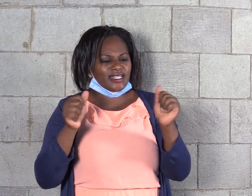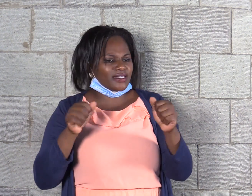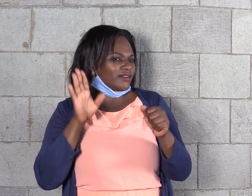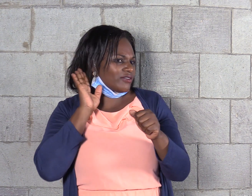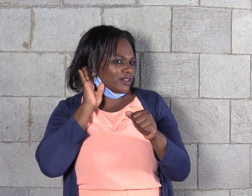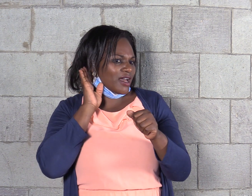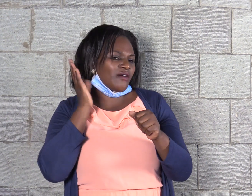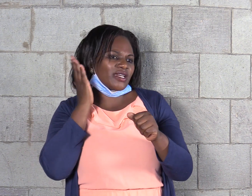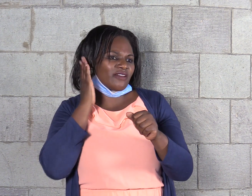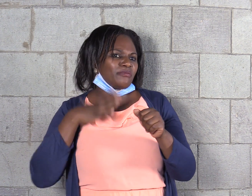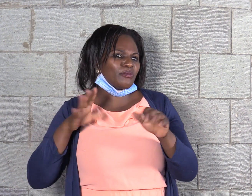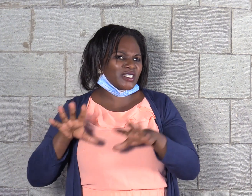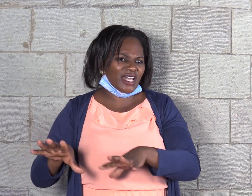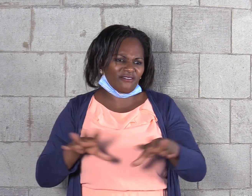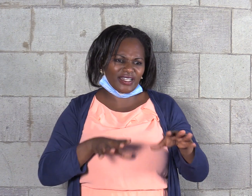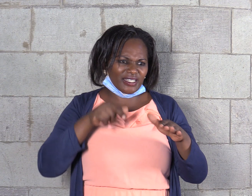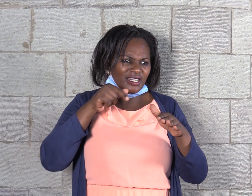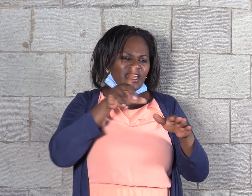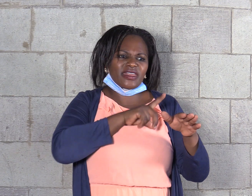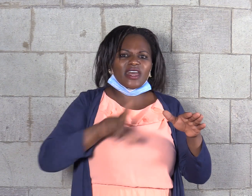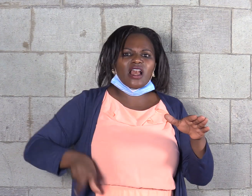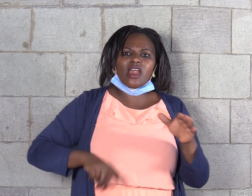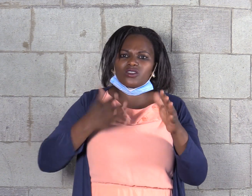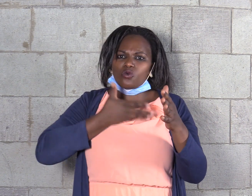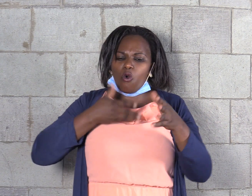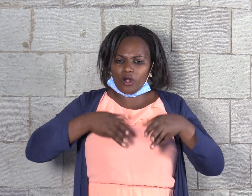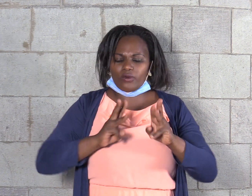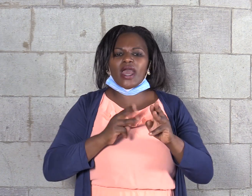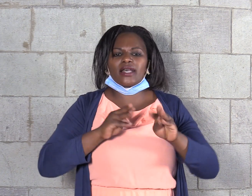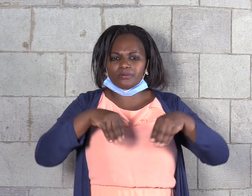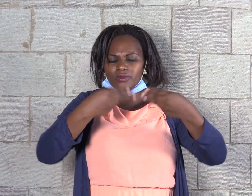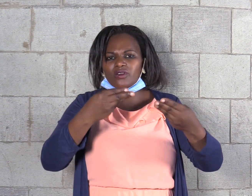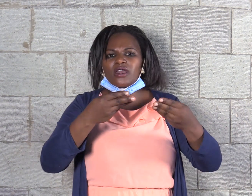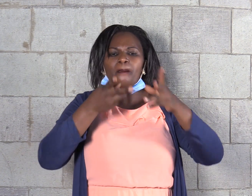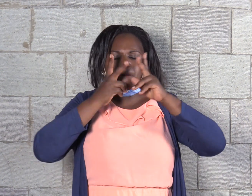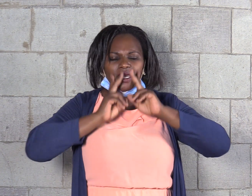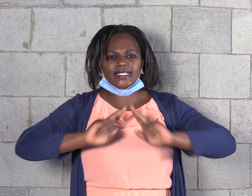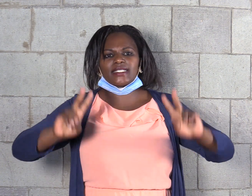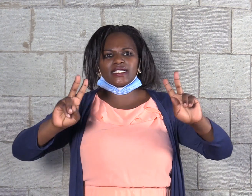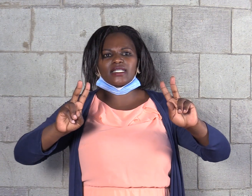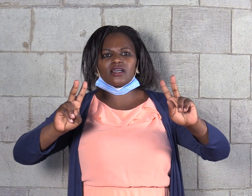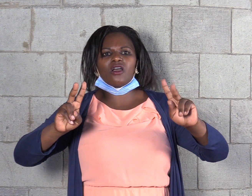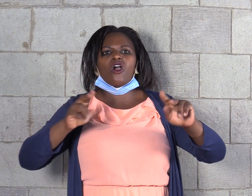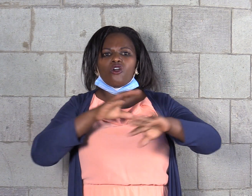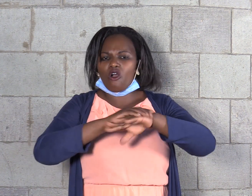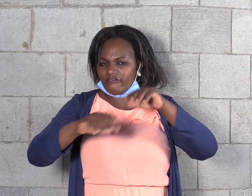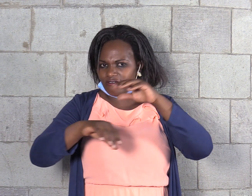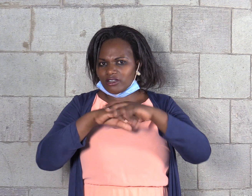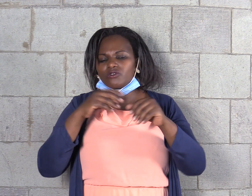people suffering, because the Lord in His own way has provided peace to them, has given them comfort. We know as deaf people,